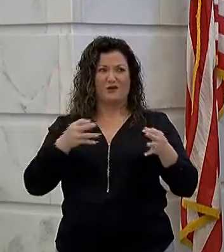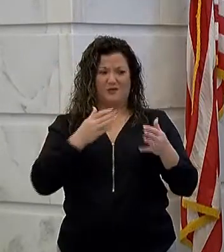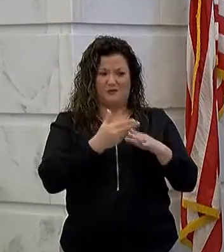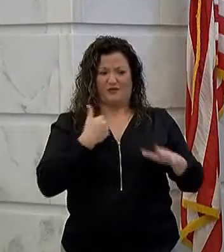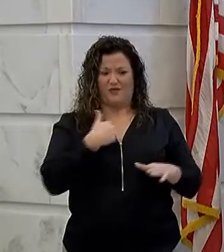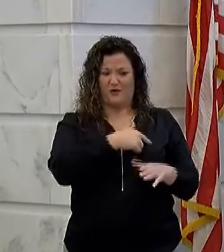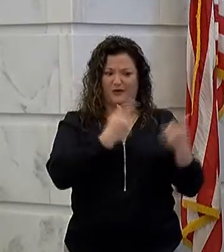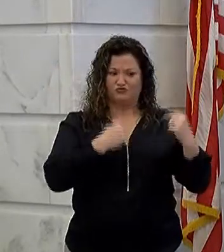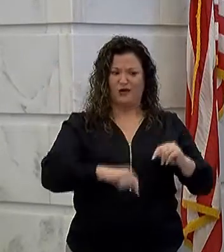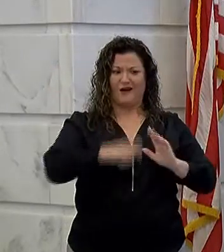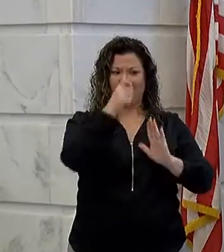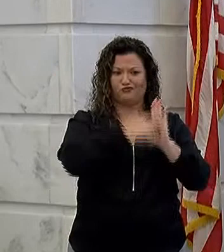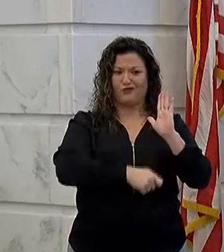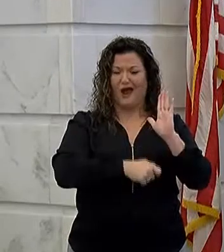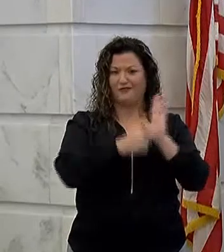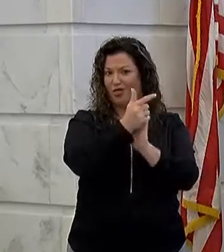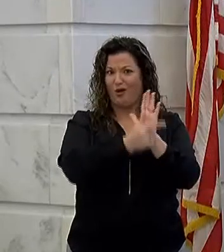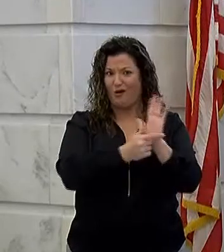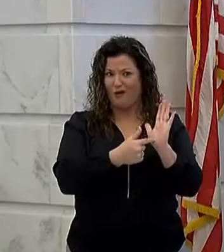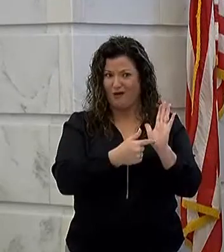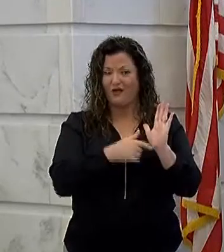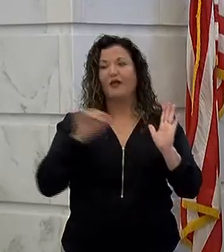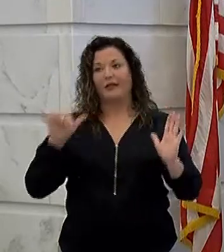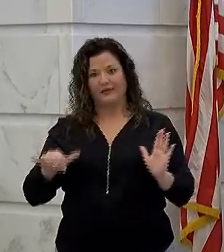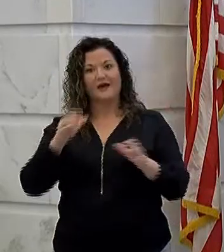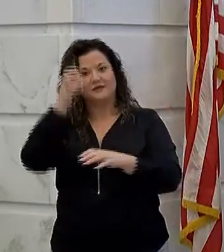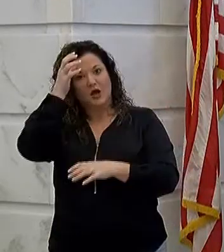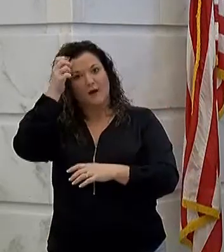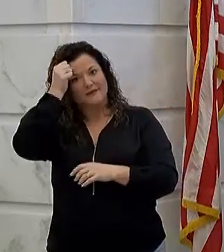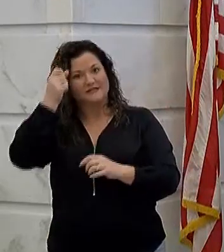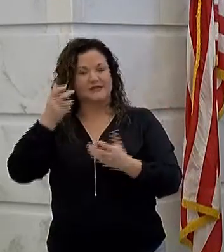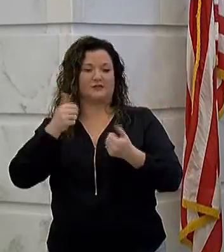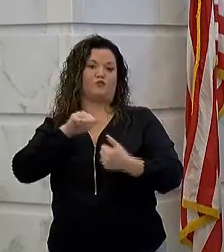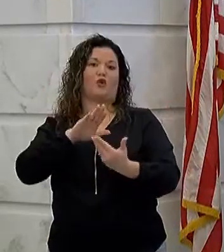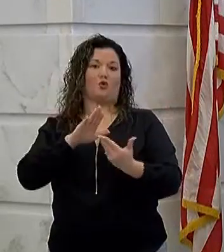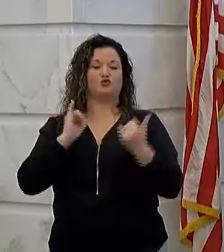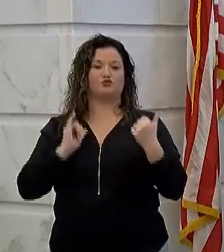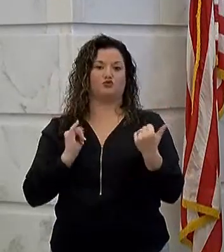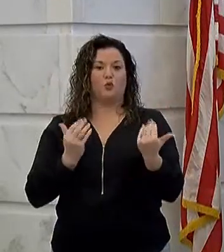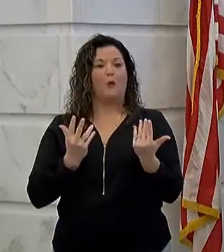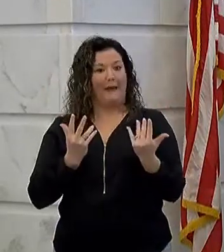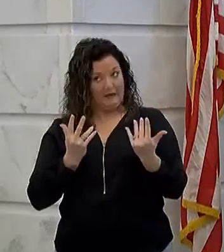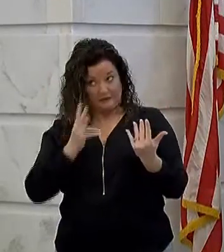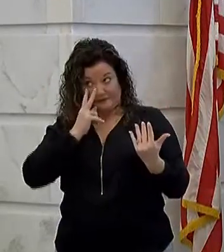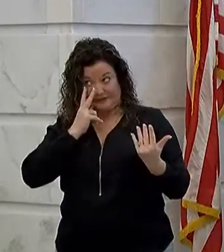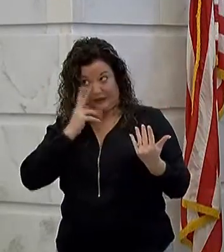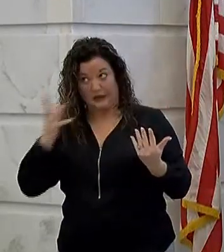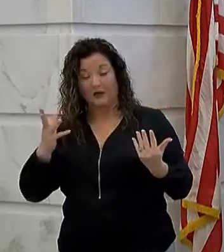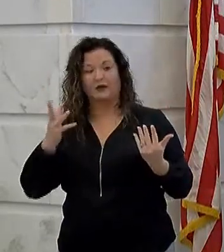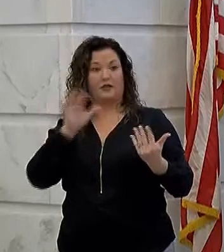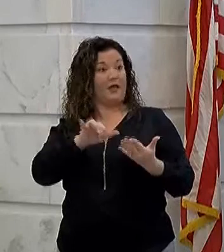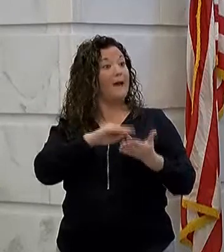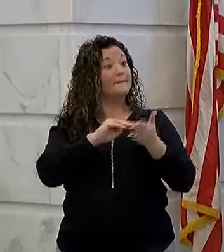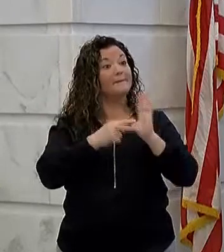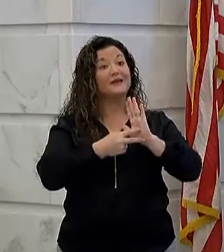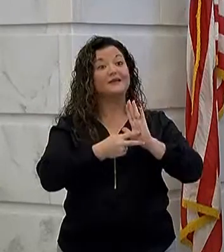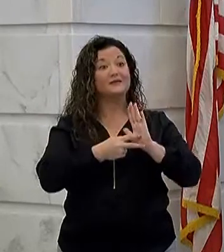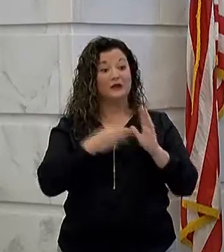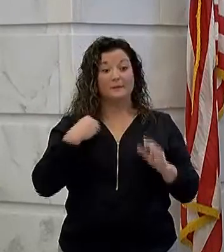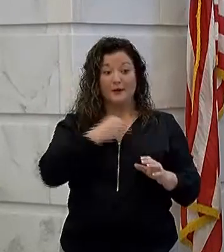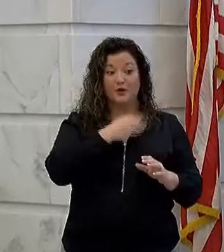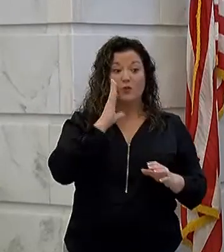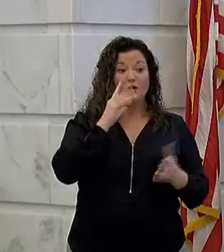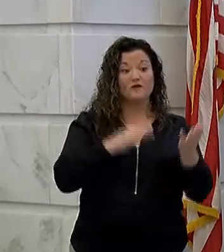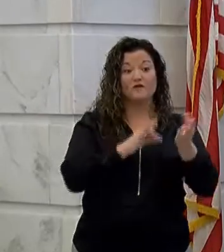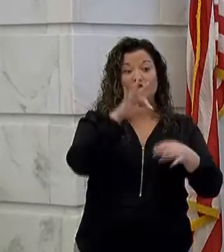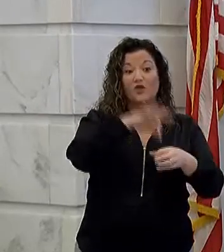draft legislation? I think that's just a common sense approach, that we wait and do that. That doesn't mean that a member's going to vote for it. That doesn't mean